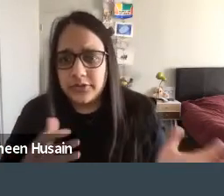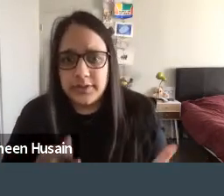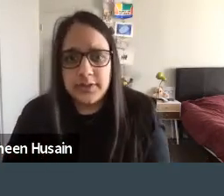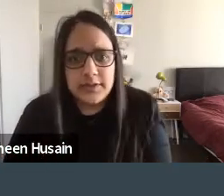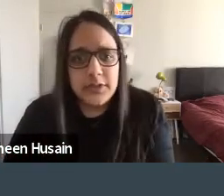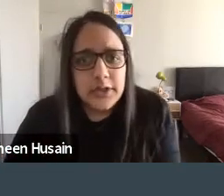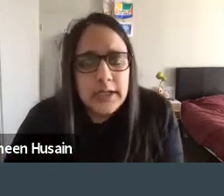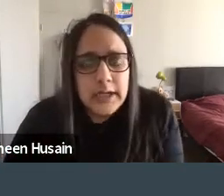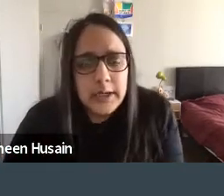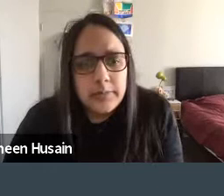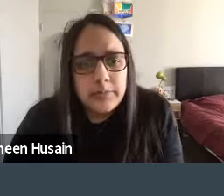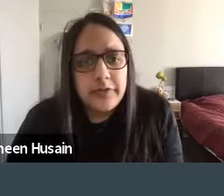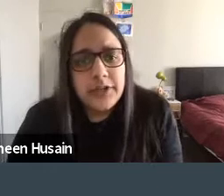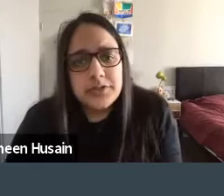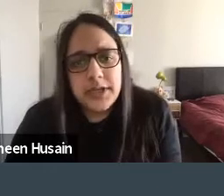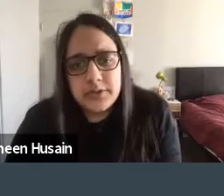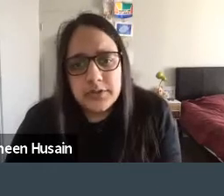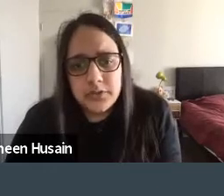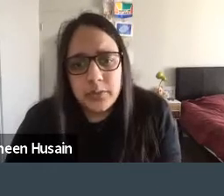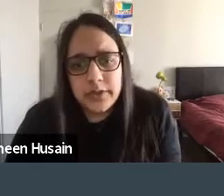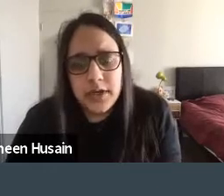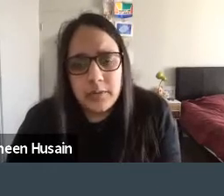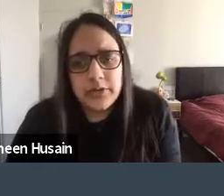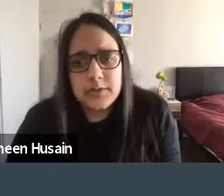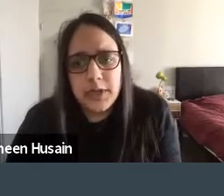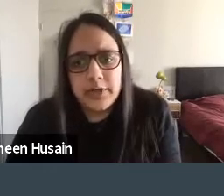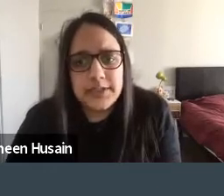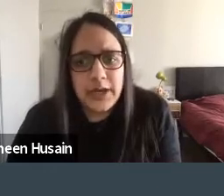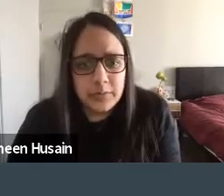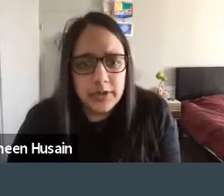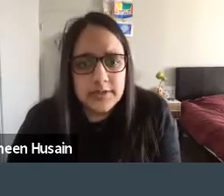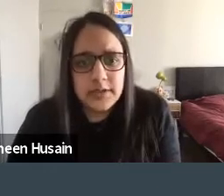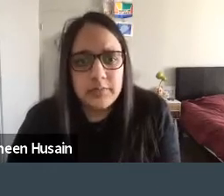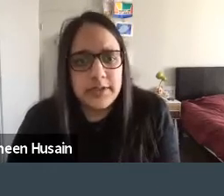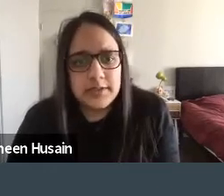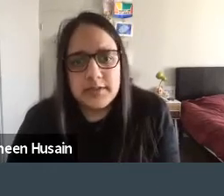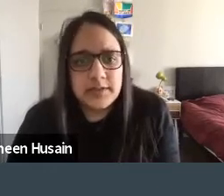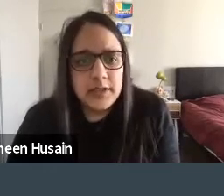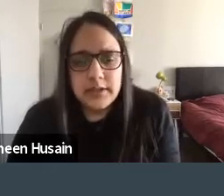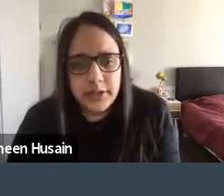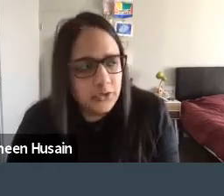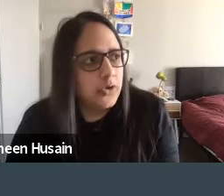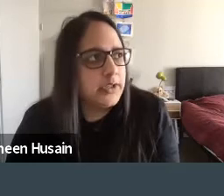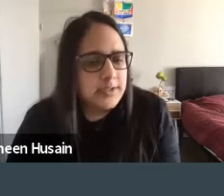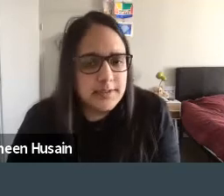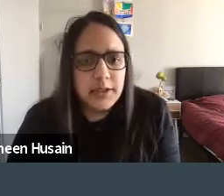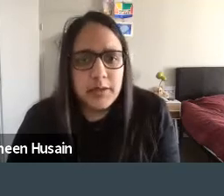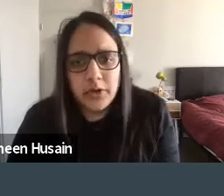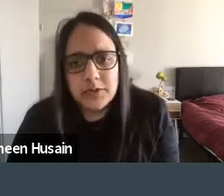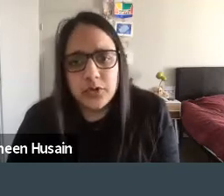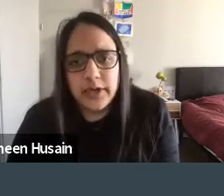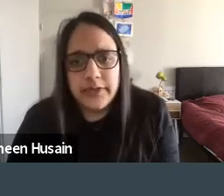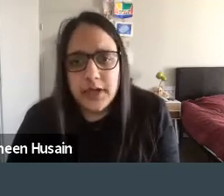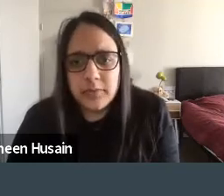other, and you'll see this here. The Financial Times did a story where they talk about this map and its counterparts in places like New York and DC